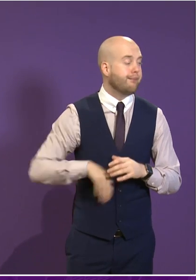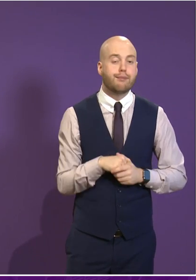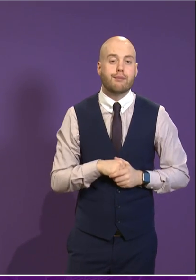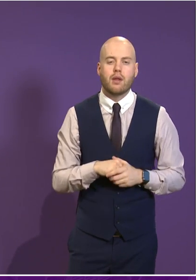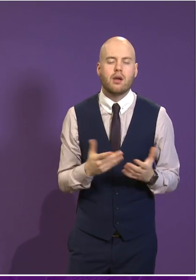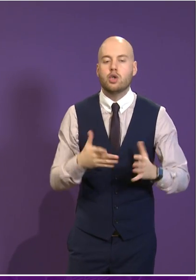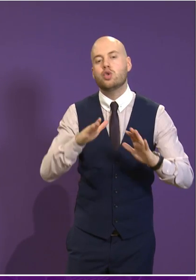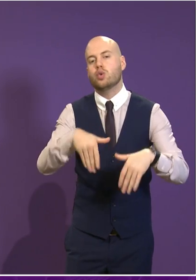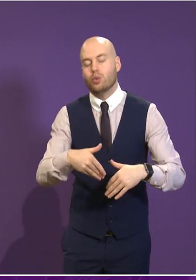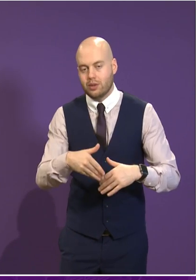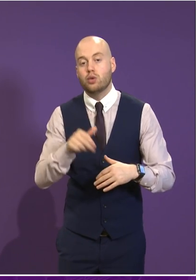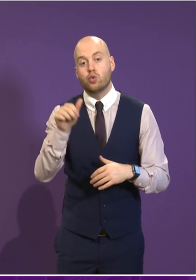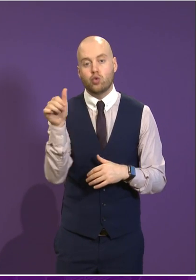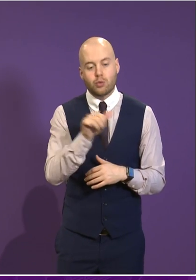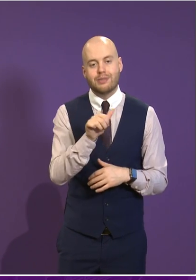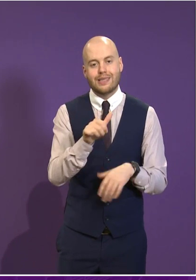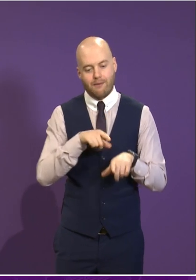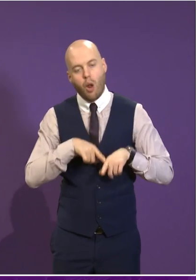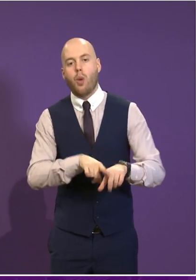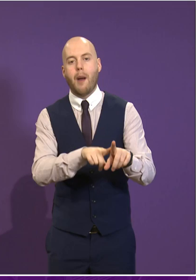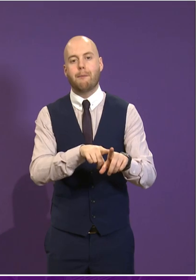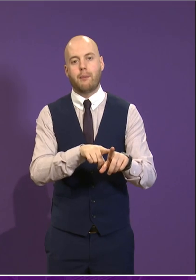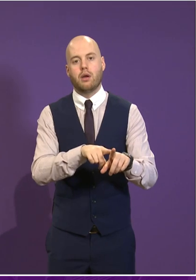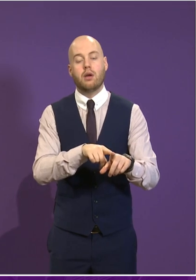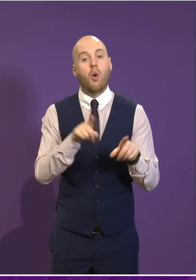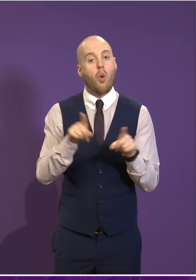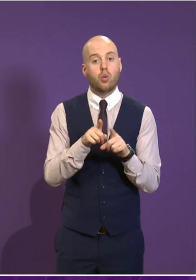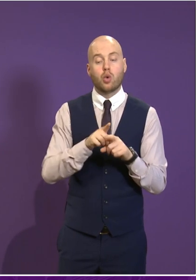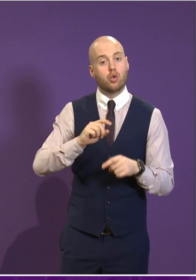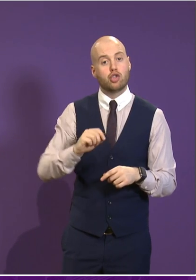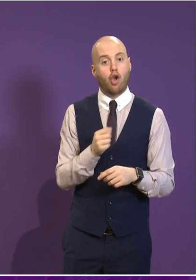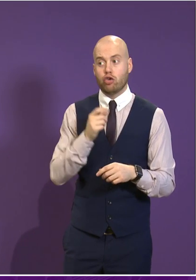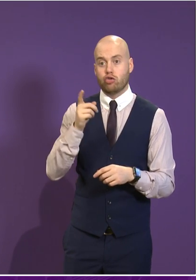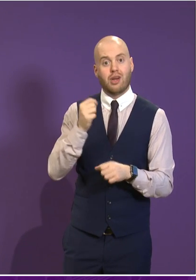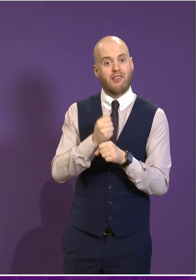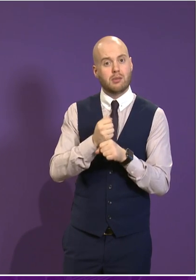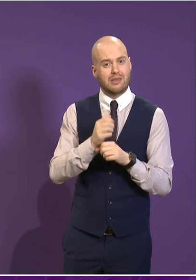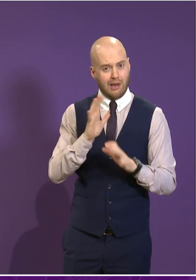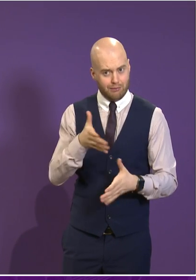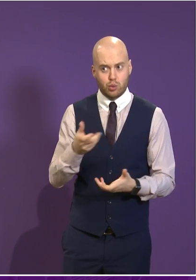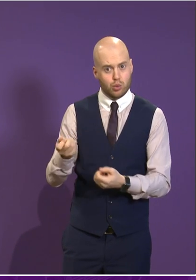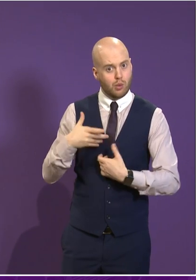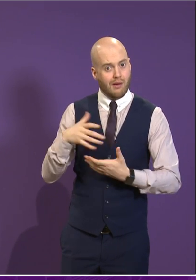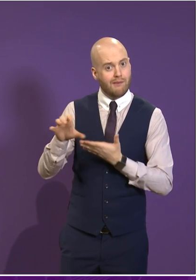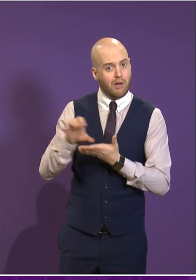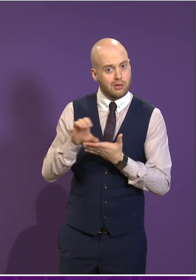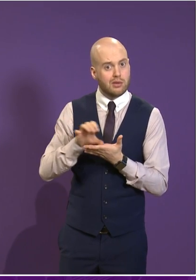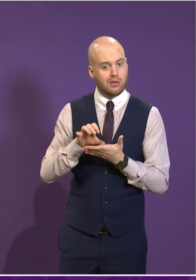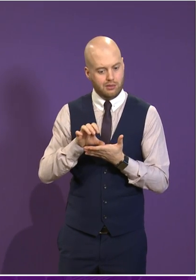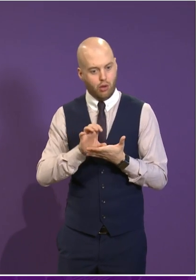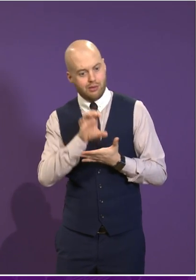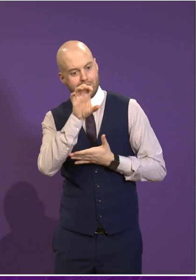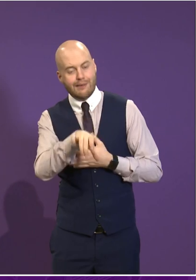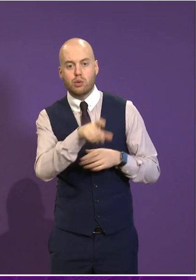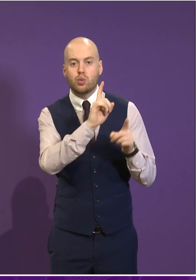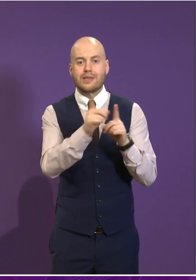Council and the Scottish Government have a variety of funds which we can give to different universities,